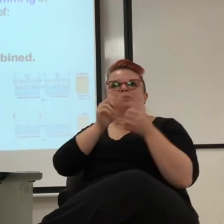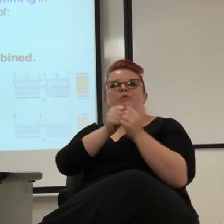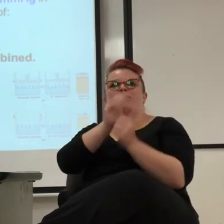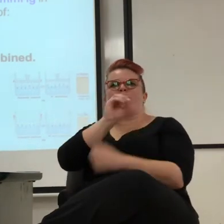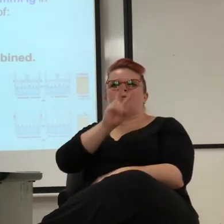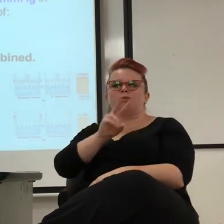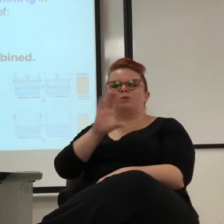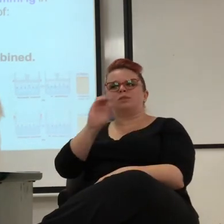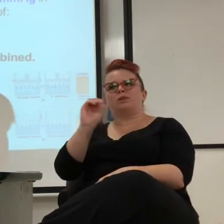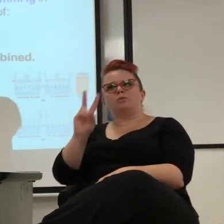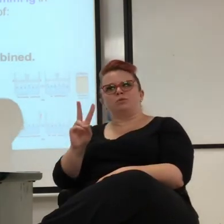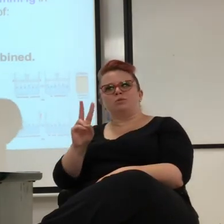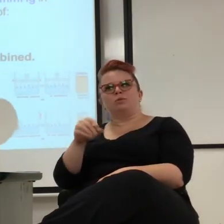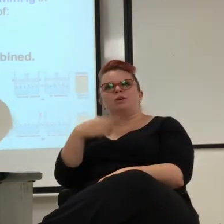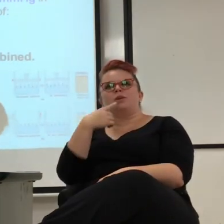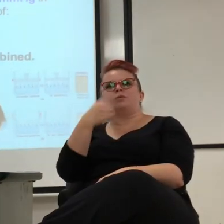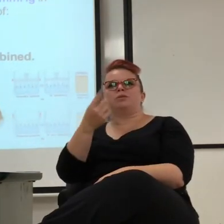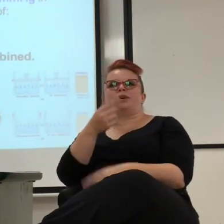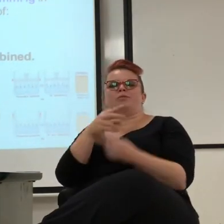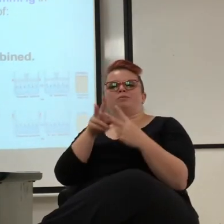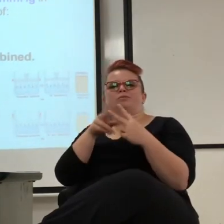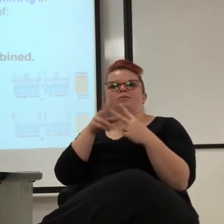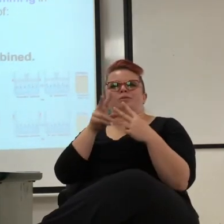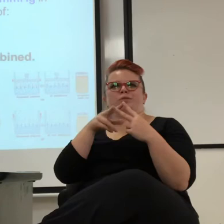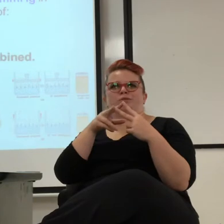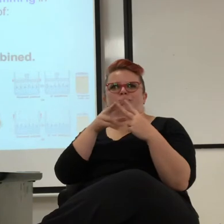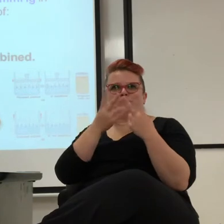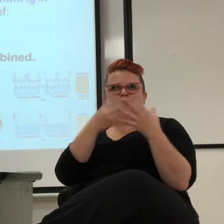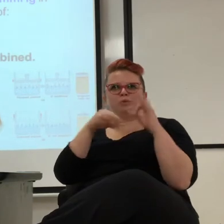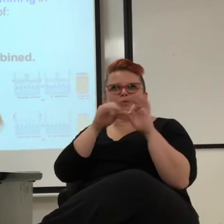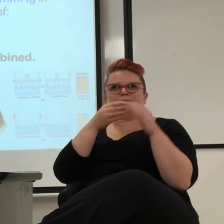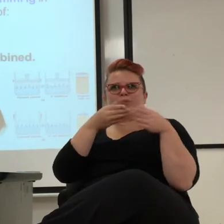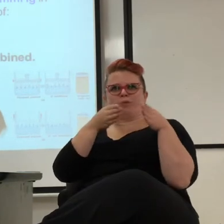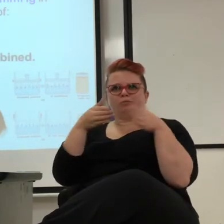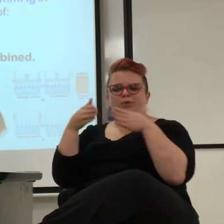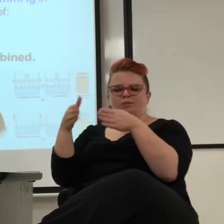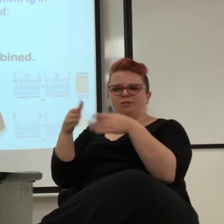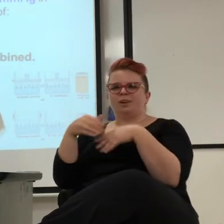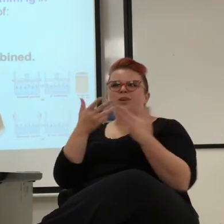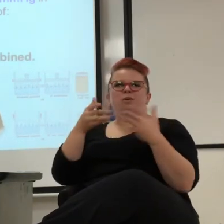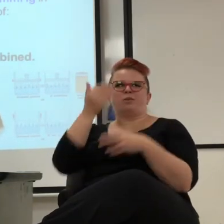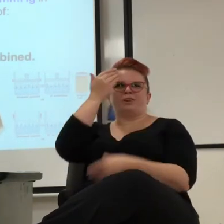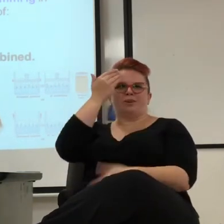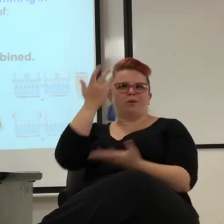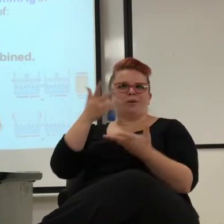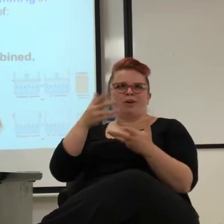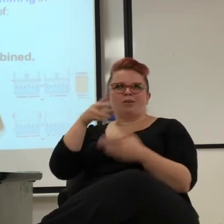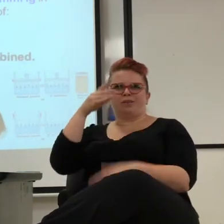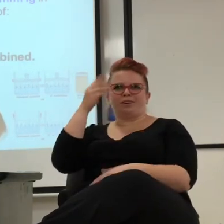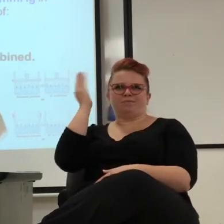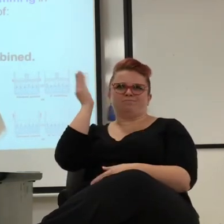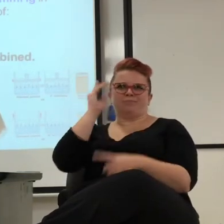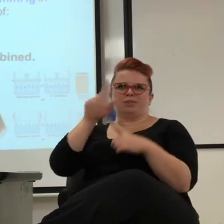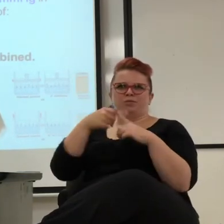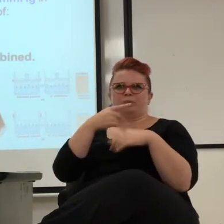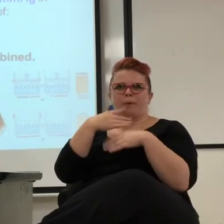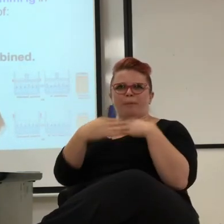the two main ways here. You already know it because I gave a lecture on the blood. Find my numbers